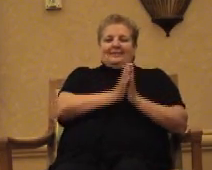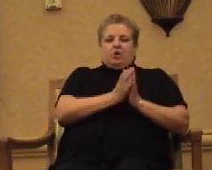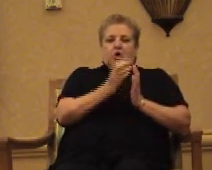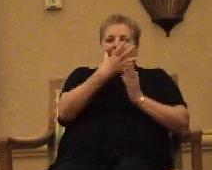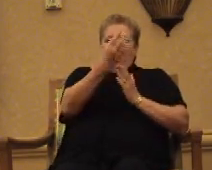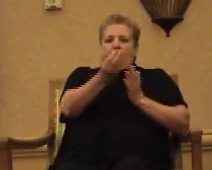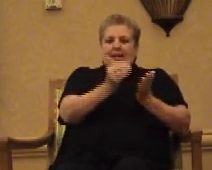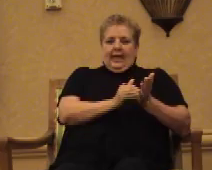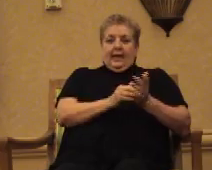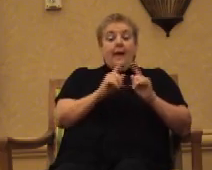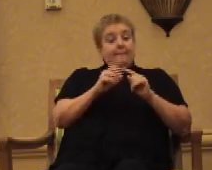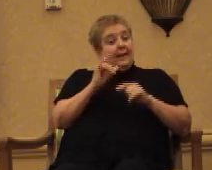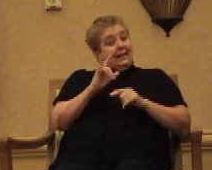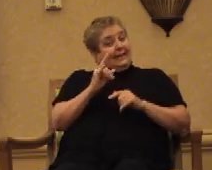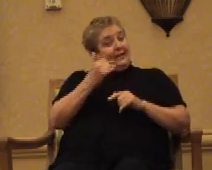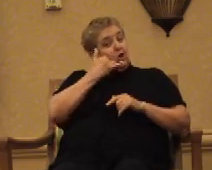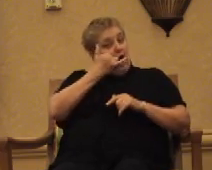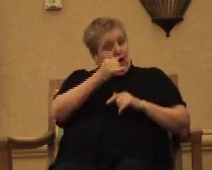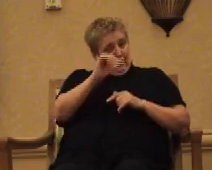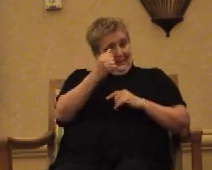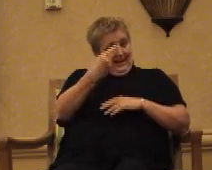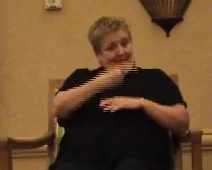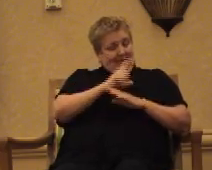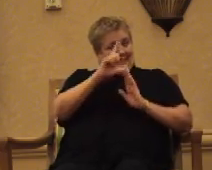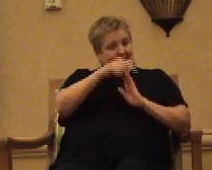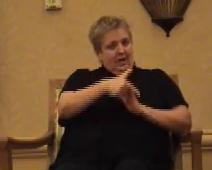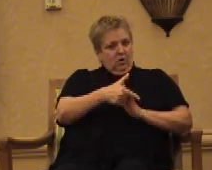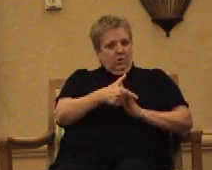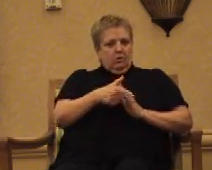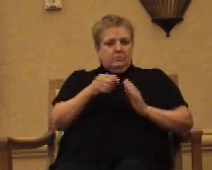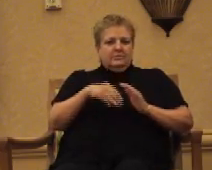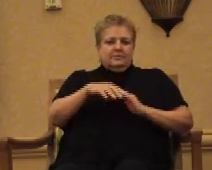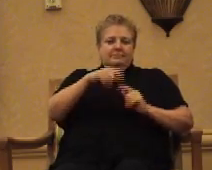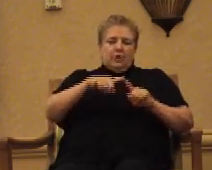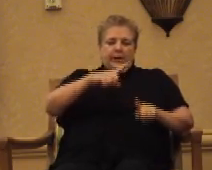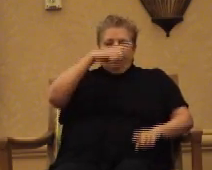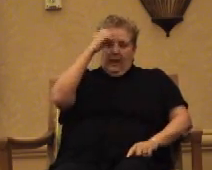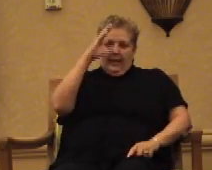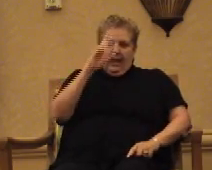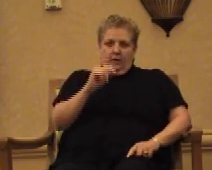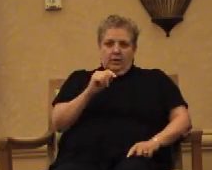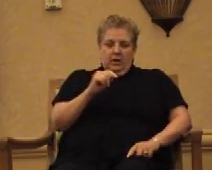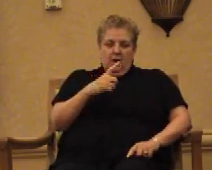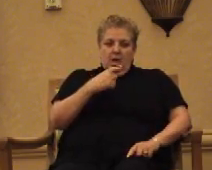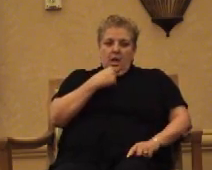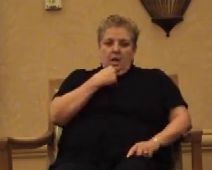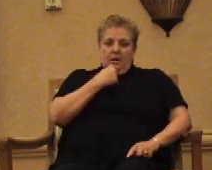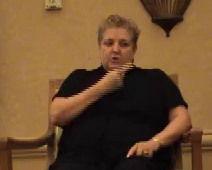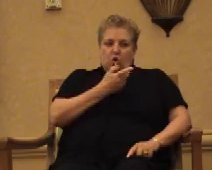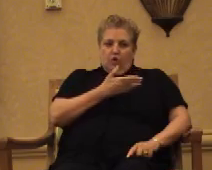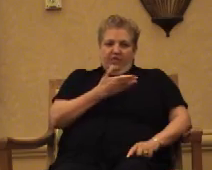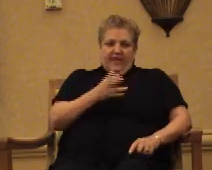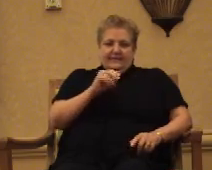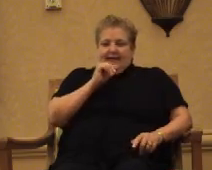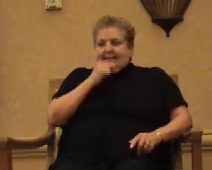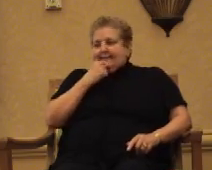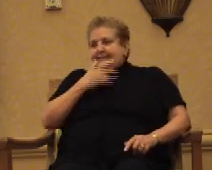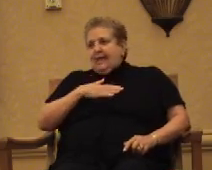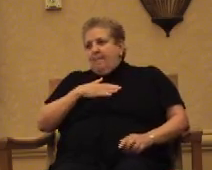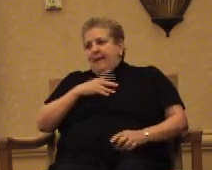did call her about 10 days later in the blackout and told her things I didn't tell my therapist, my girlfriend, my